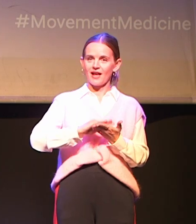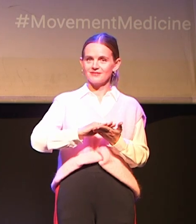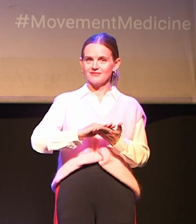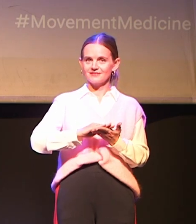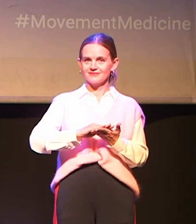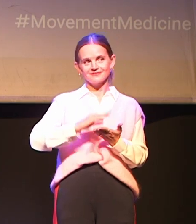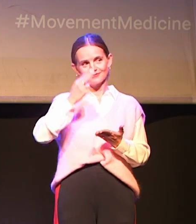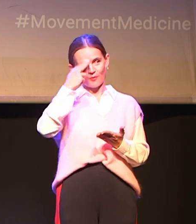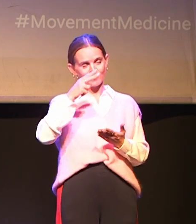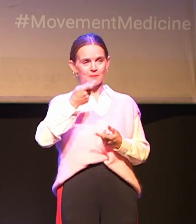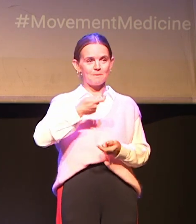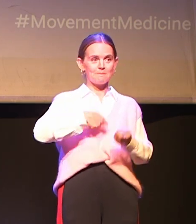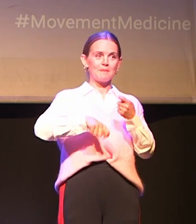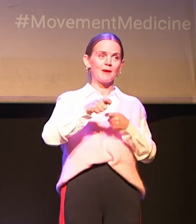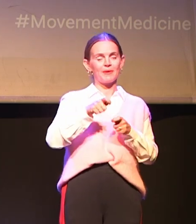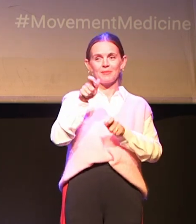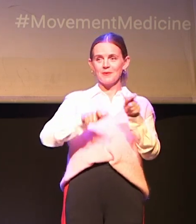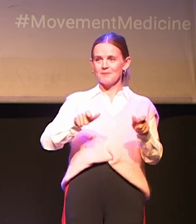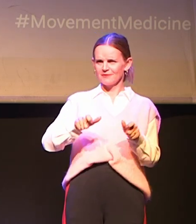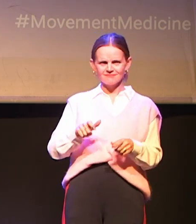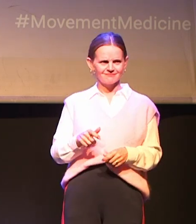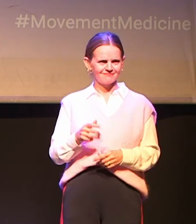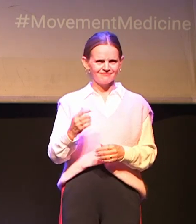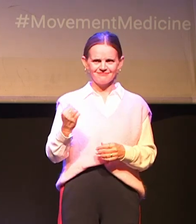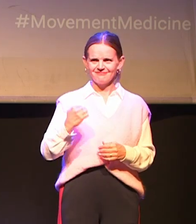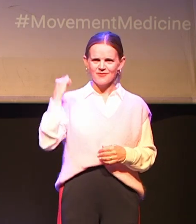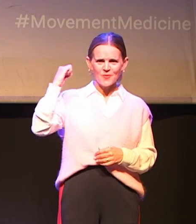going to really